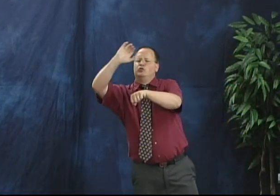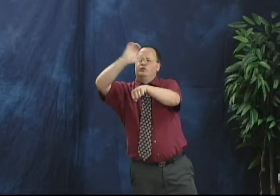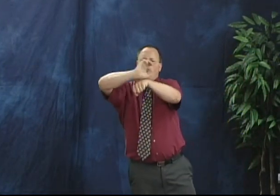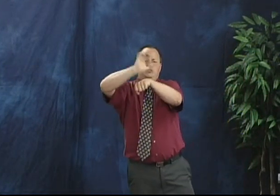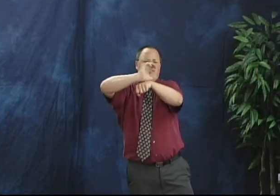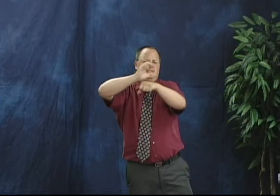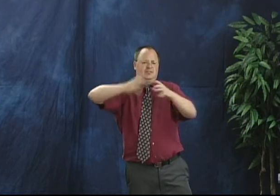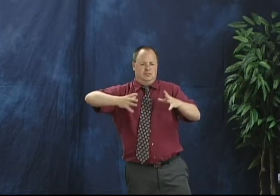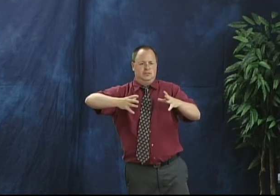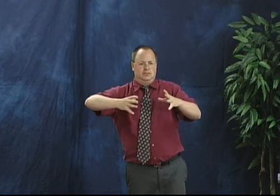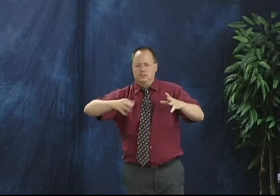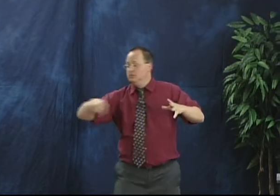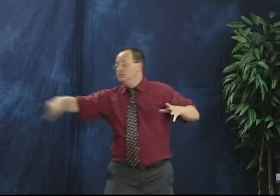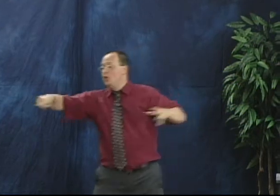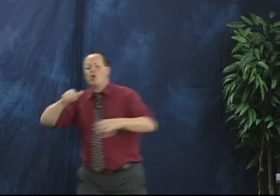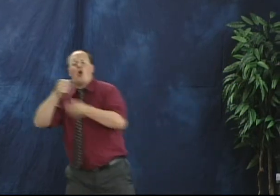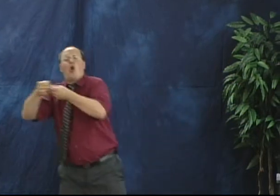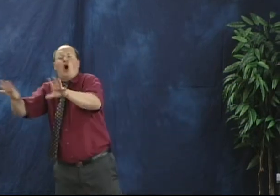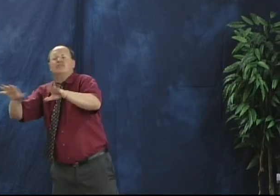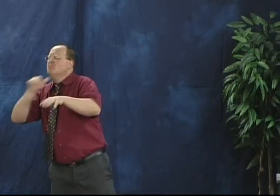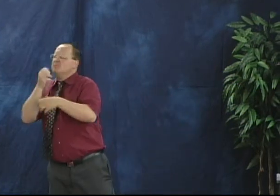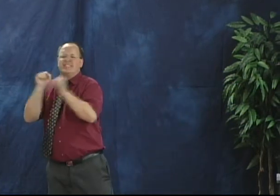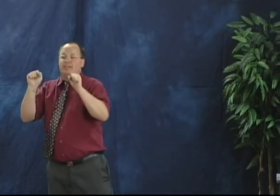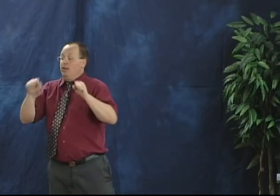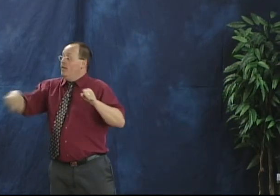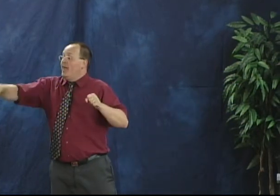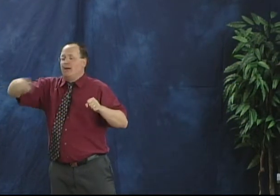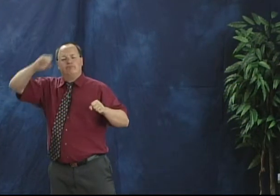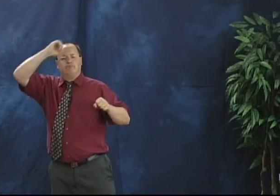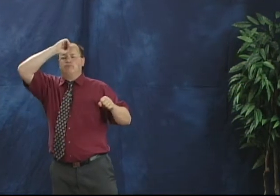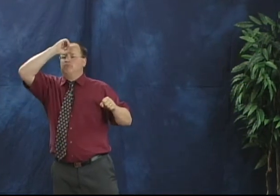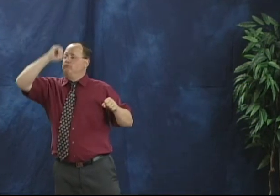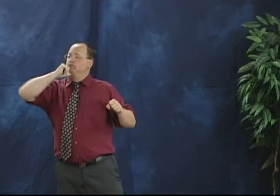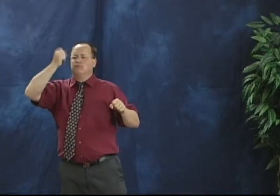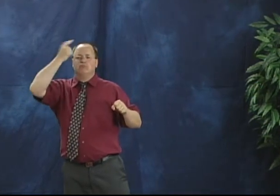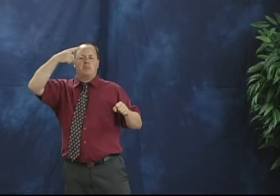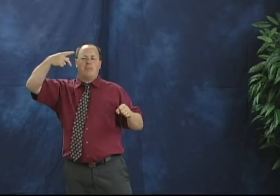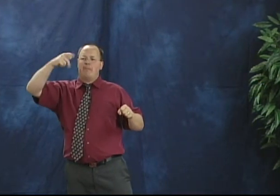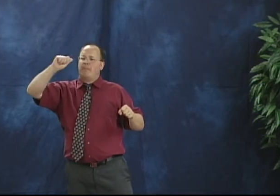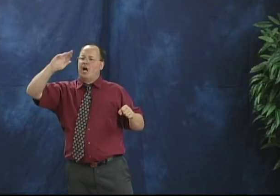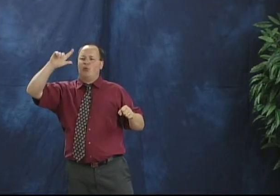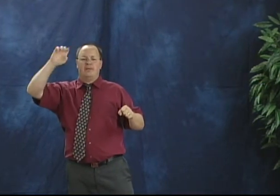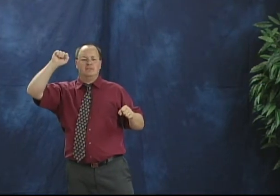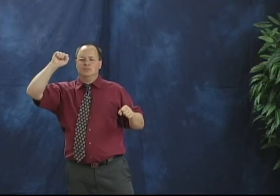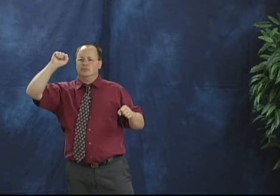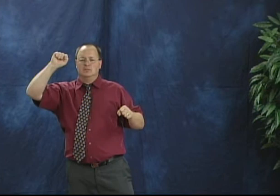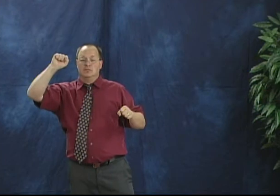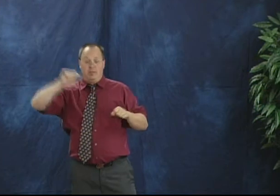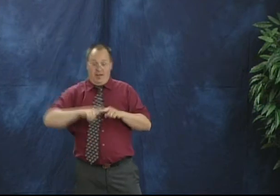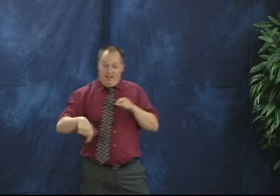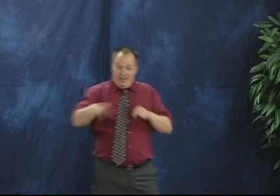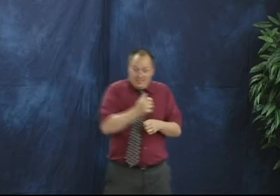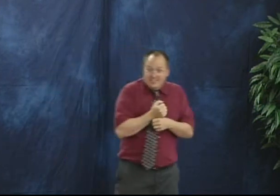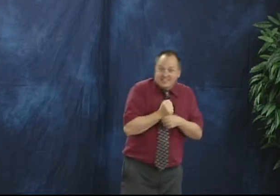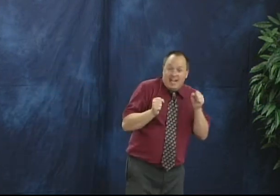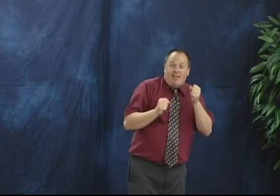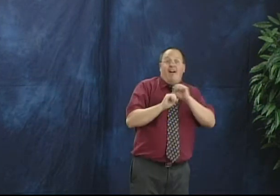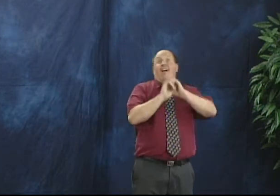meaning those outside of the church, those who are lost, "do not understand the parables. But to those